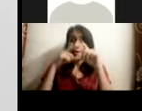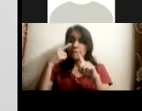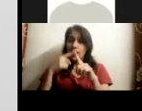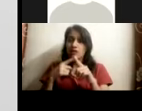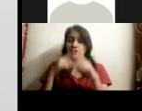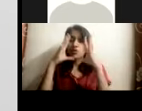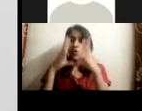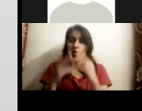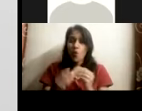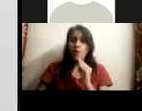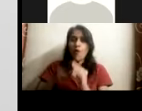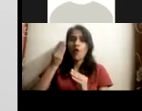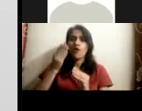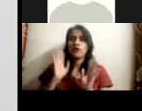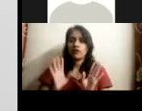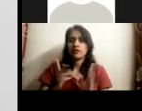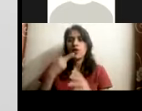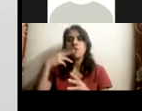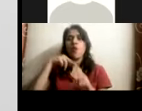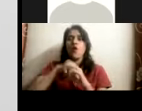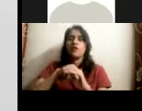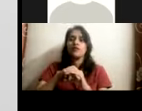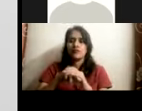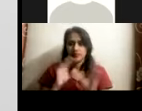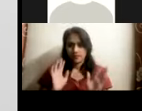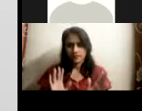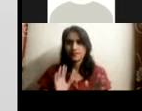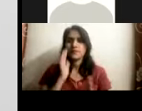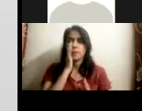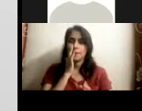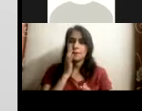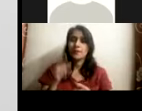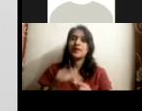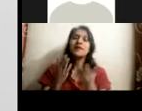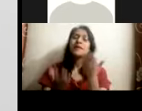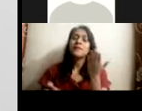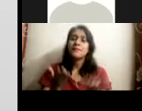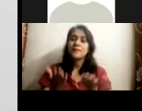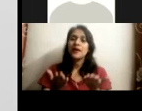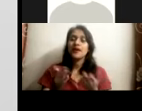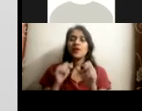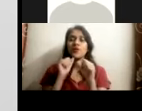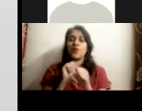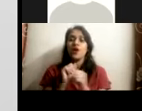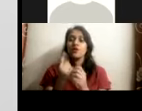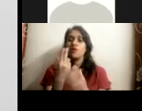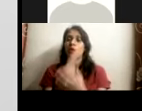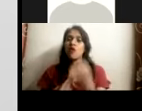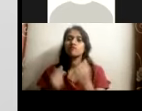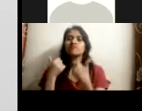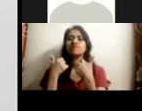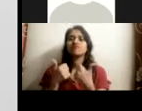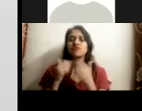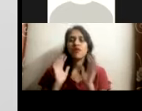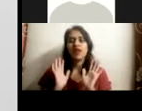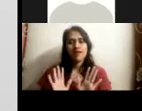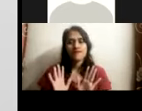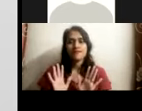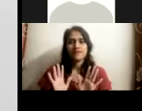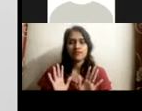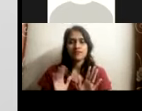both the approaches simultaneously, and they might just work very good together also. So it depends on the nature of